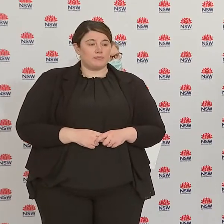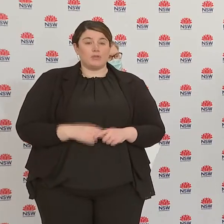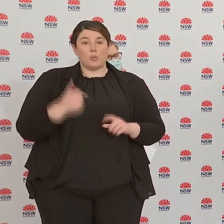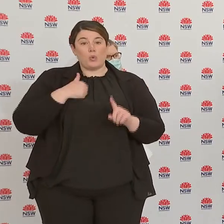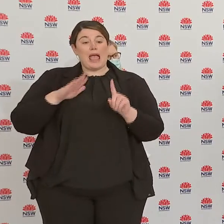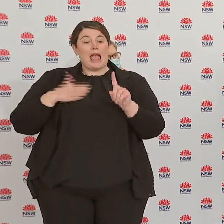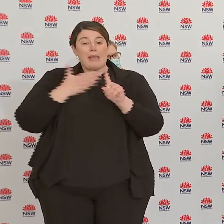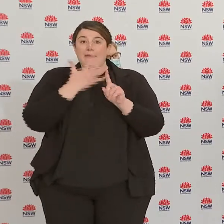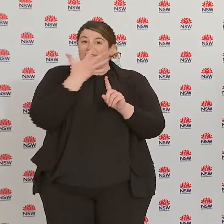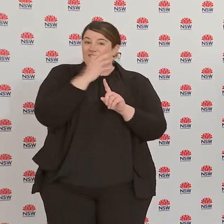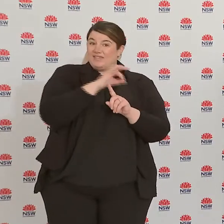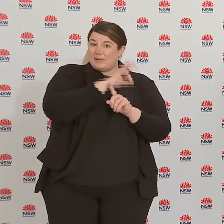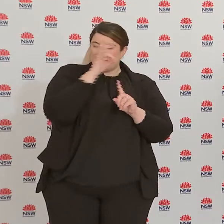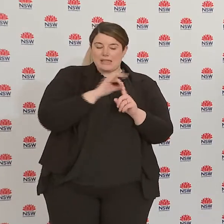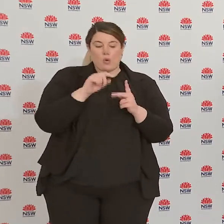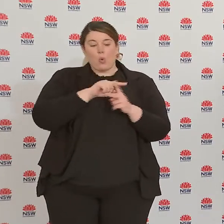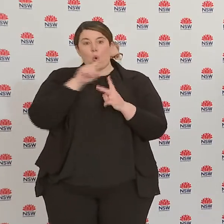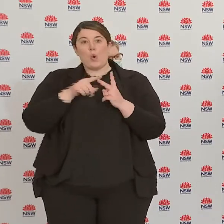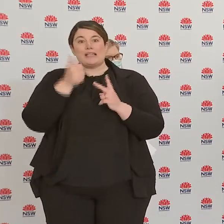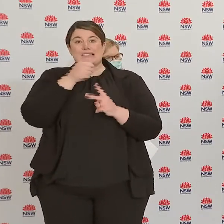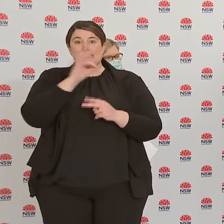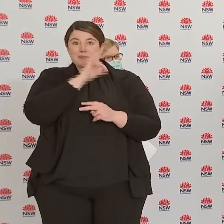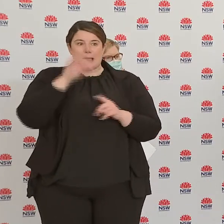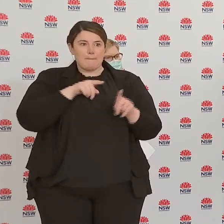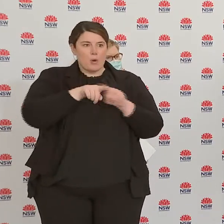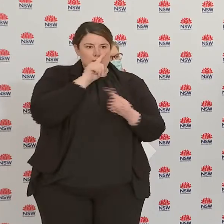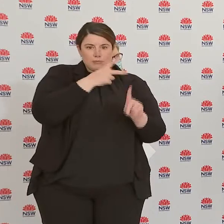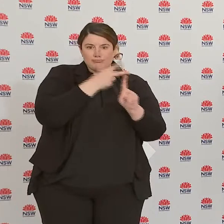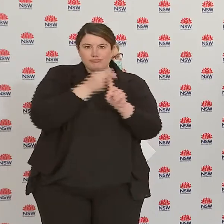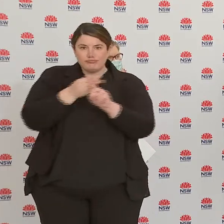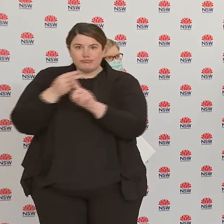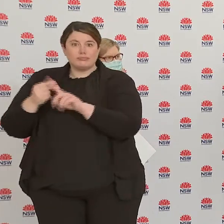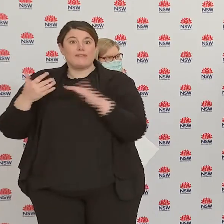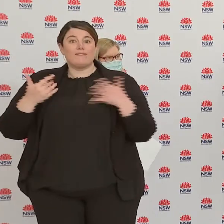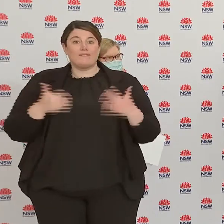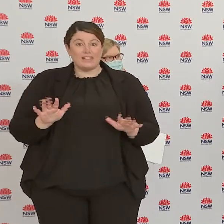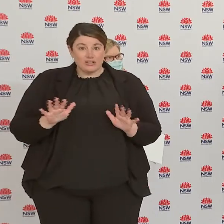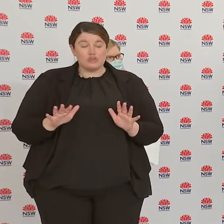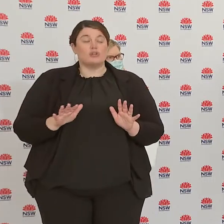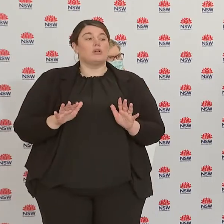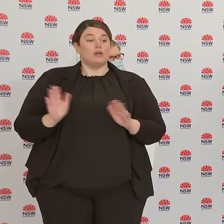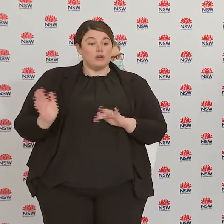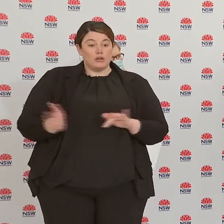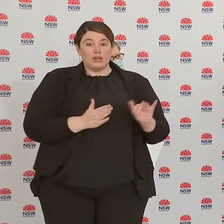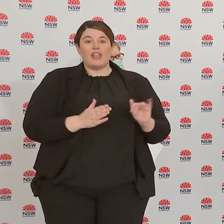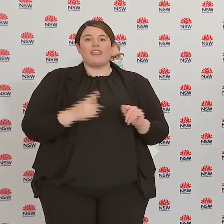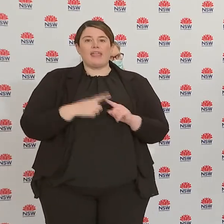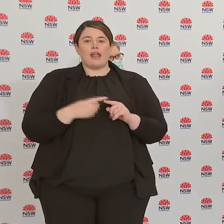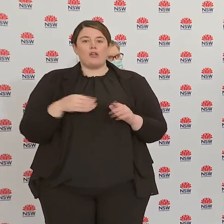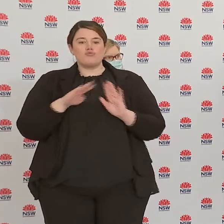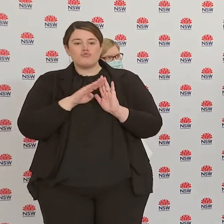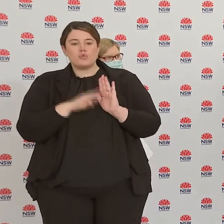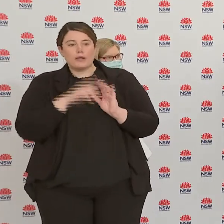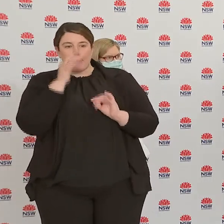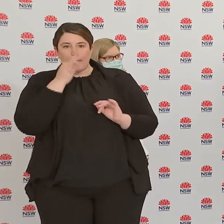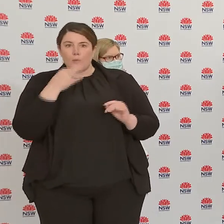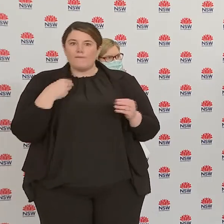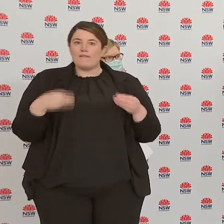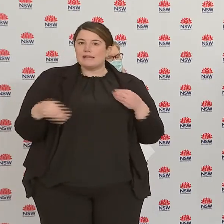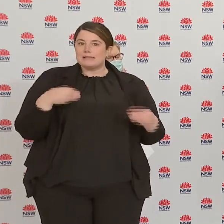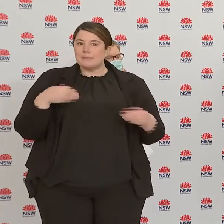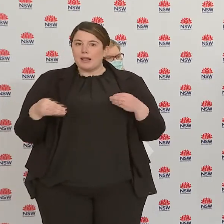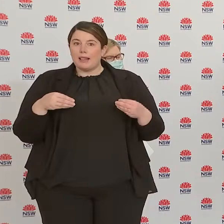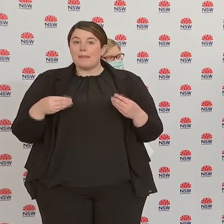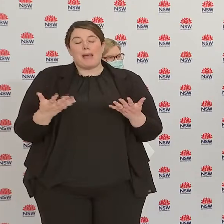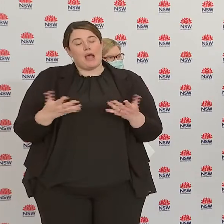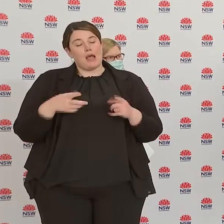50% vaccination rates or 60% vaccination rates, you can look to provide easing of restrictions, but that also depends on where the case